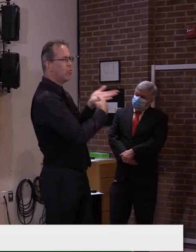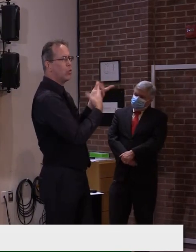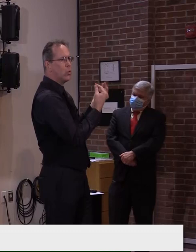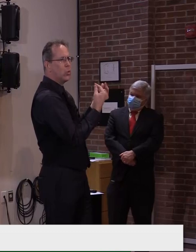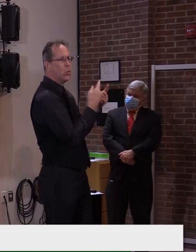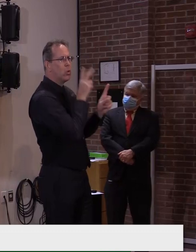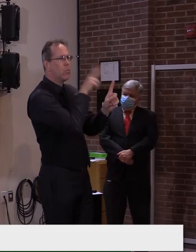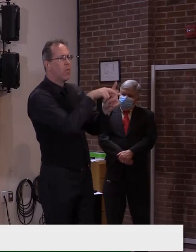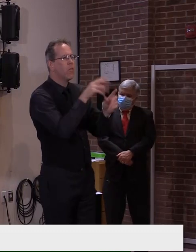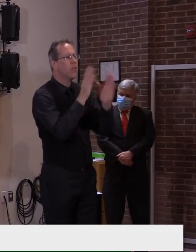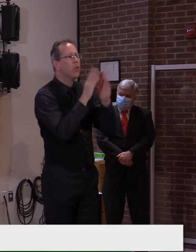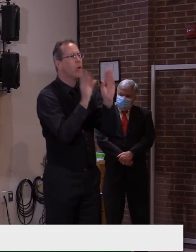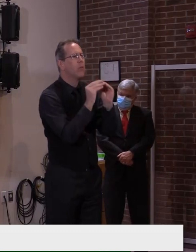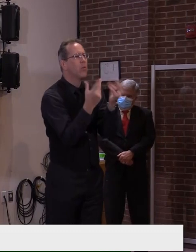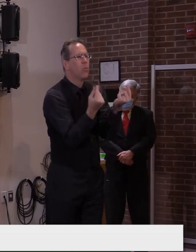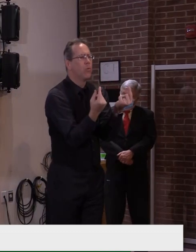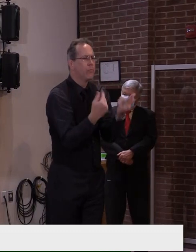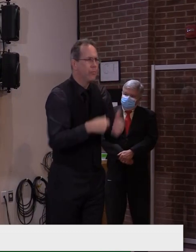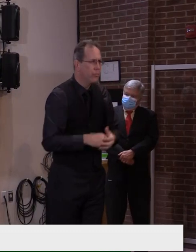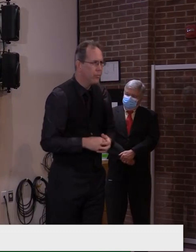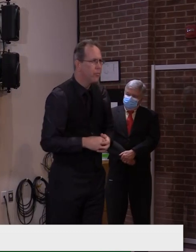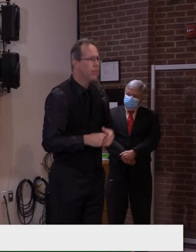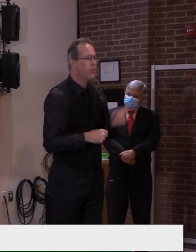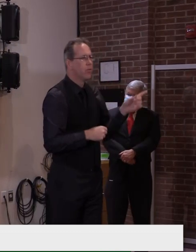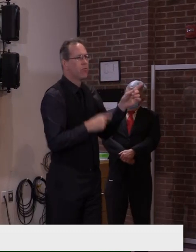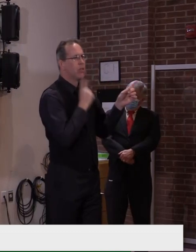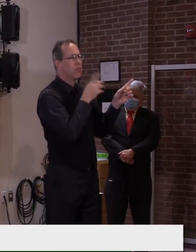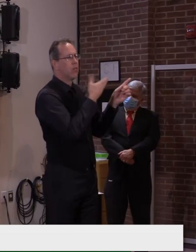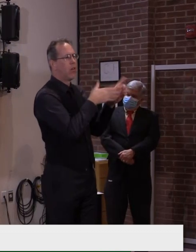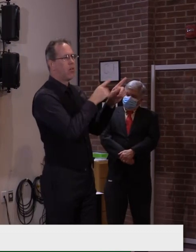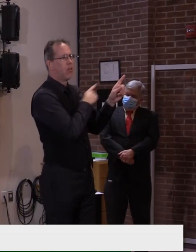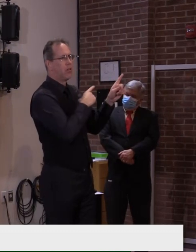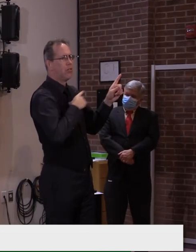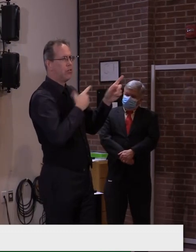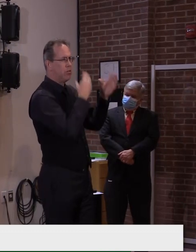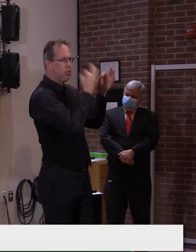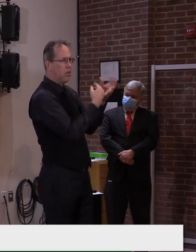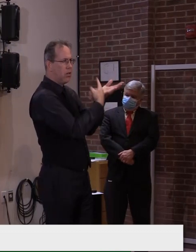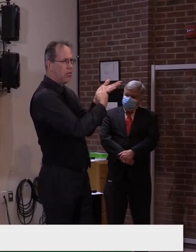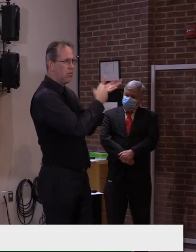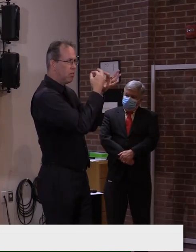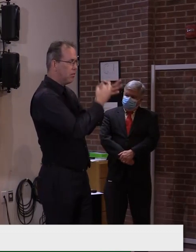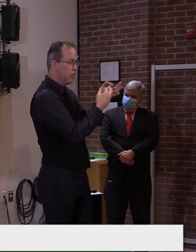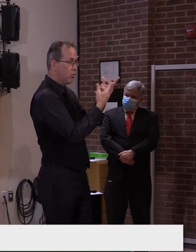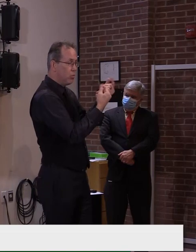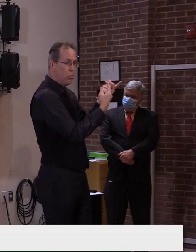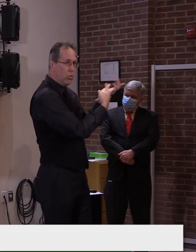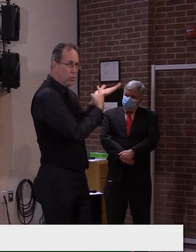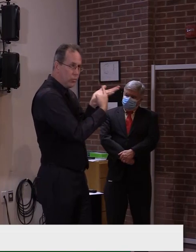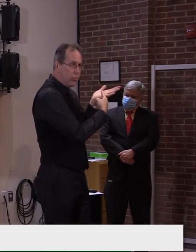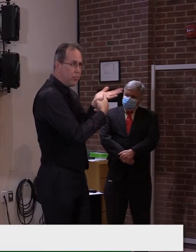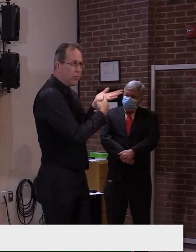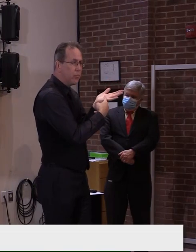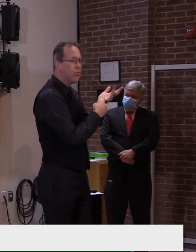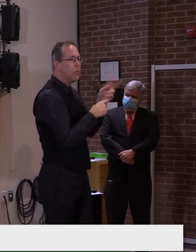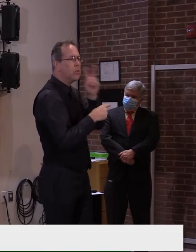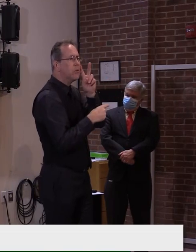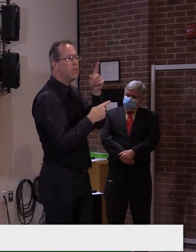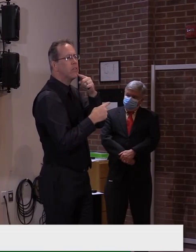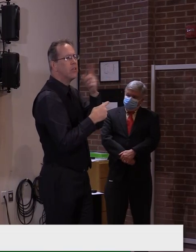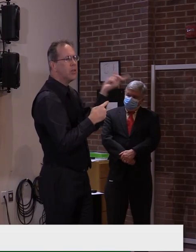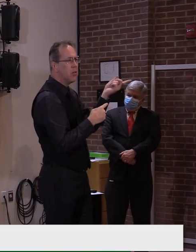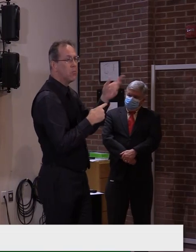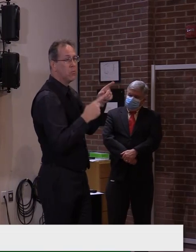But it'll be the decision of the Secretary of State and others. So we'll see. We've been advocating,